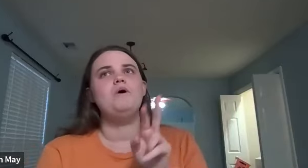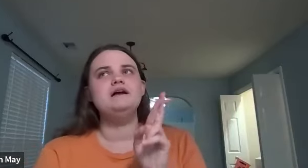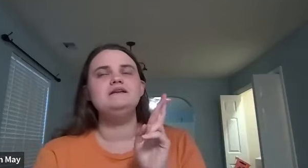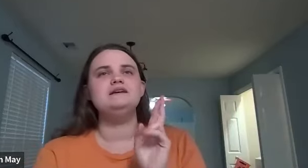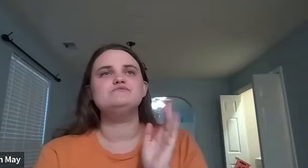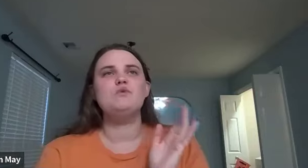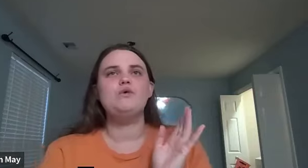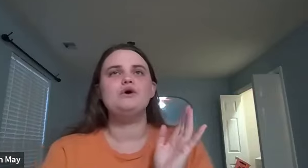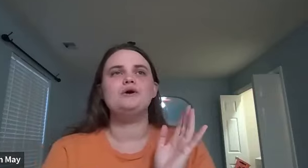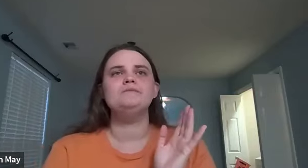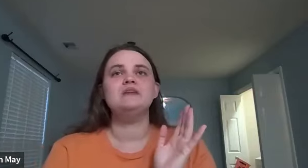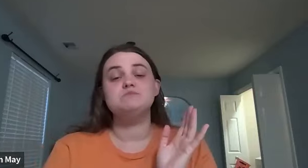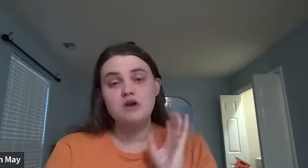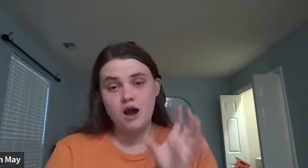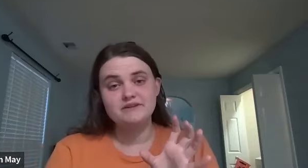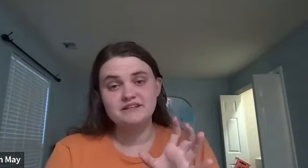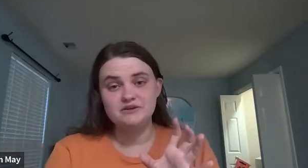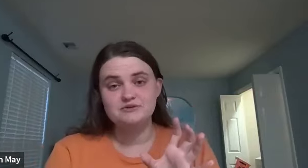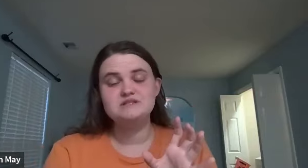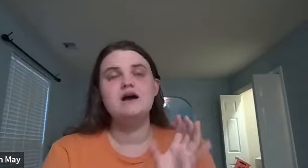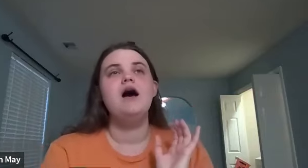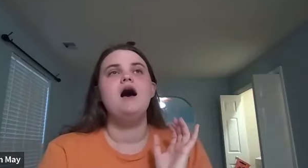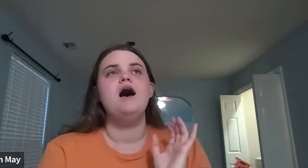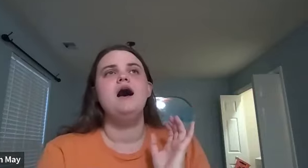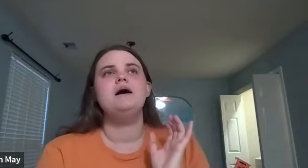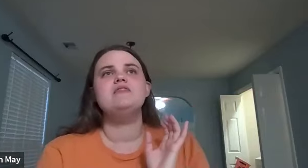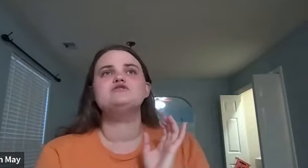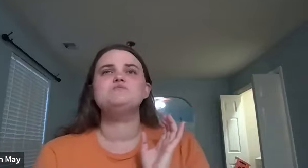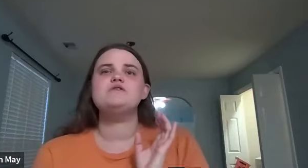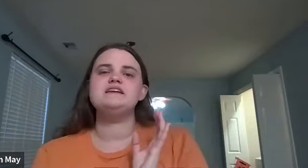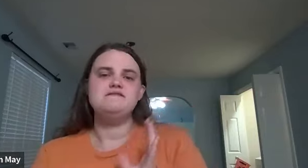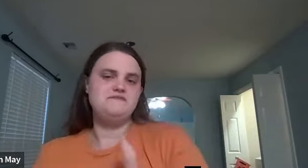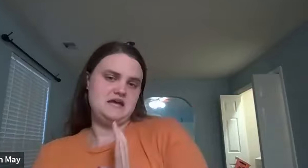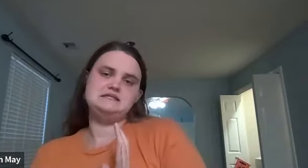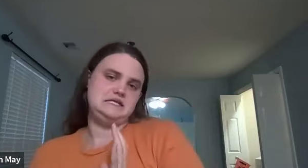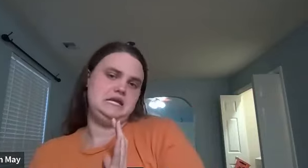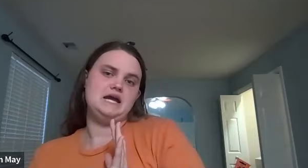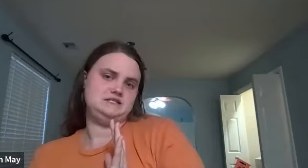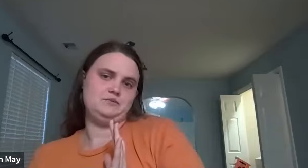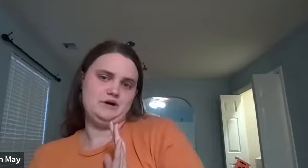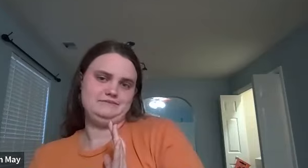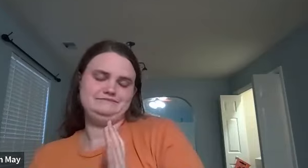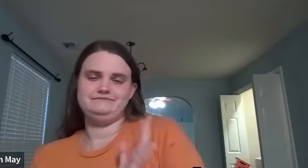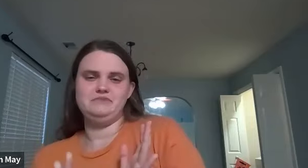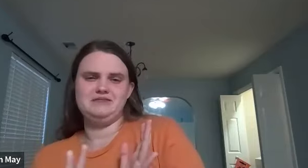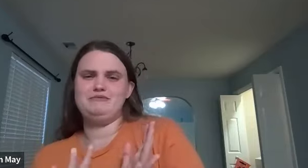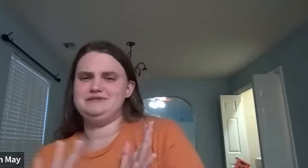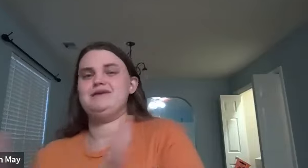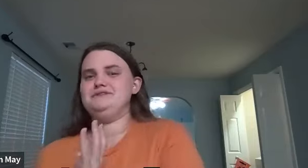One is it's more commonly used. And then there's more of like a fancy, nice one, but that one's not really